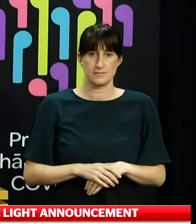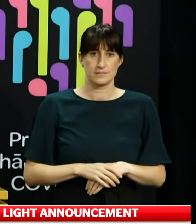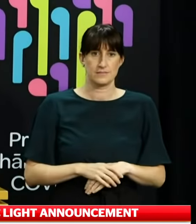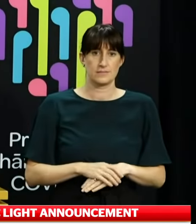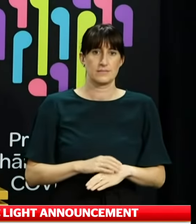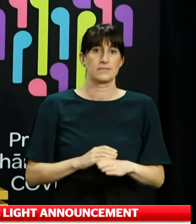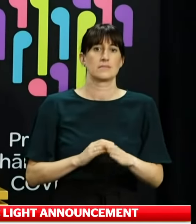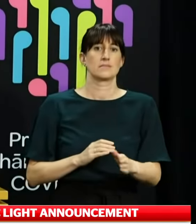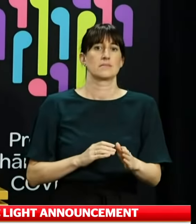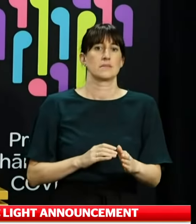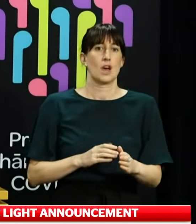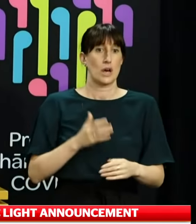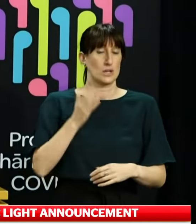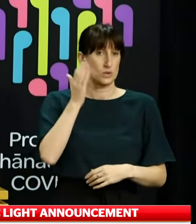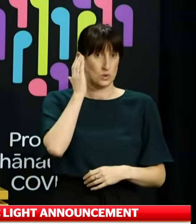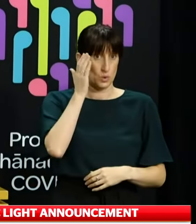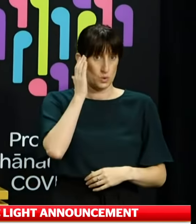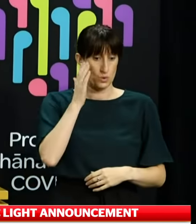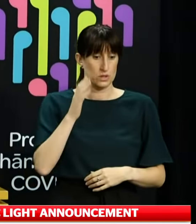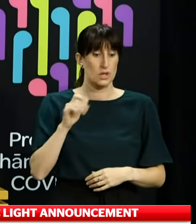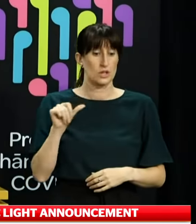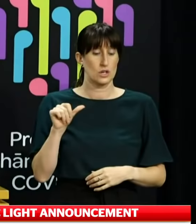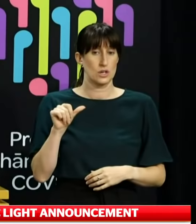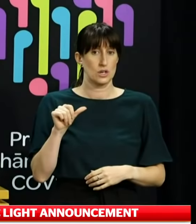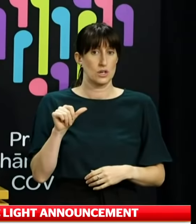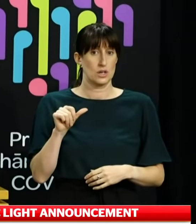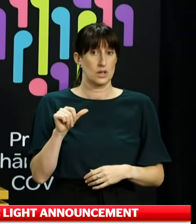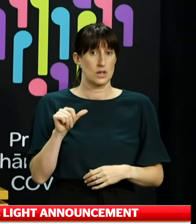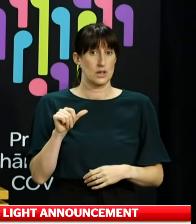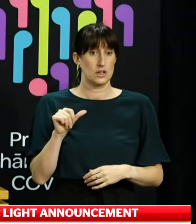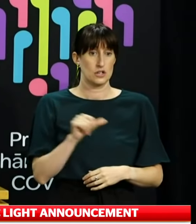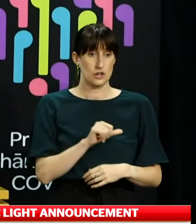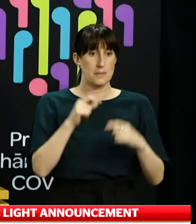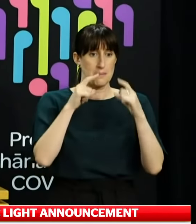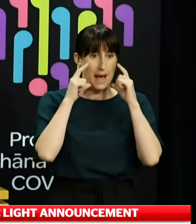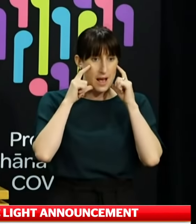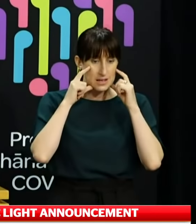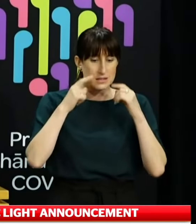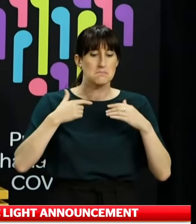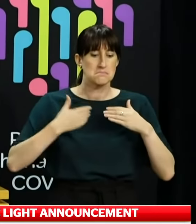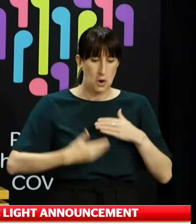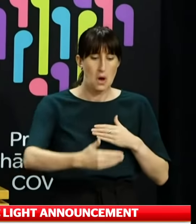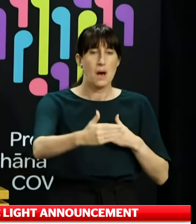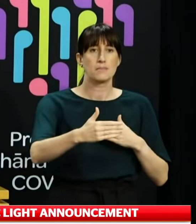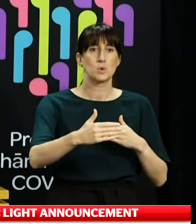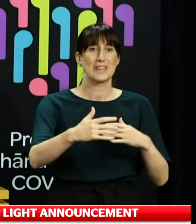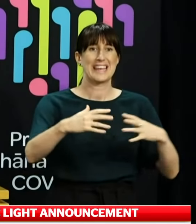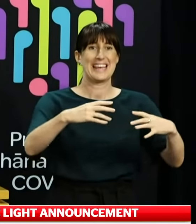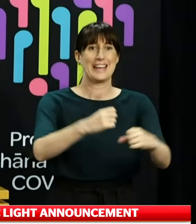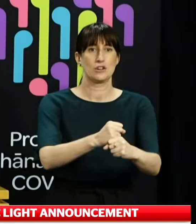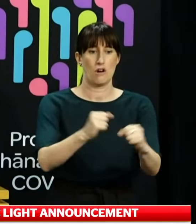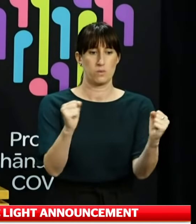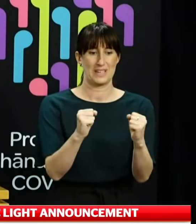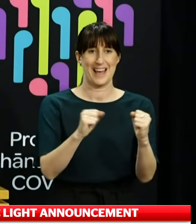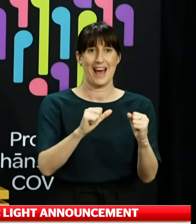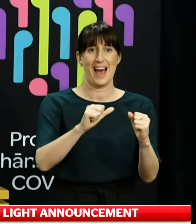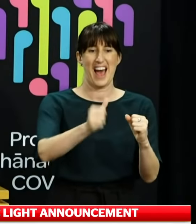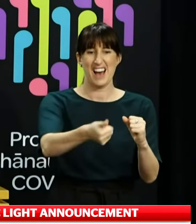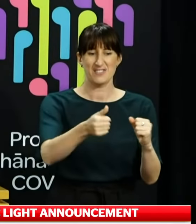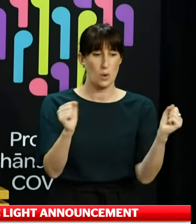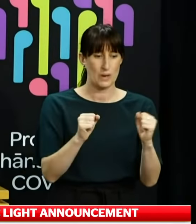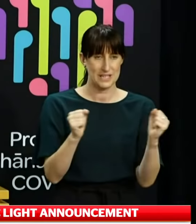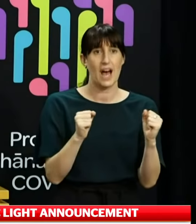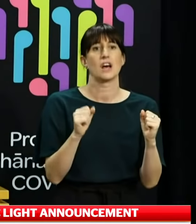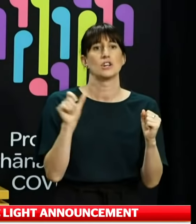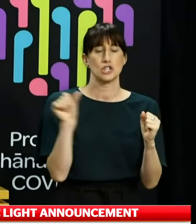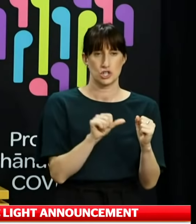that. Yeah. Until the end of winter. Yeah. Right? Help. At least get through to the end of winter. Why, did you not consider that? Or did you consider that? Yes, we